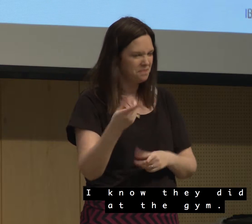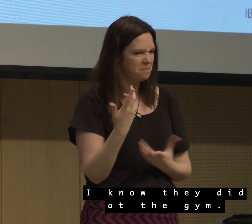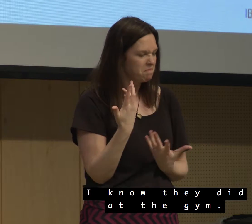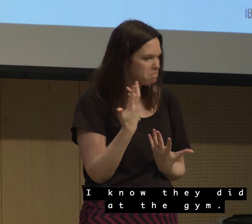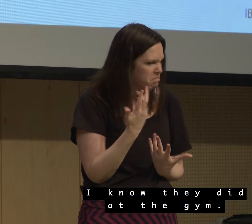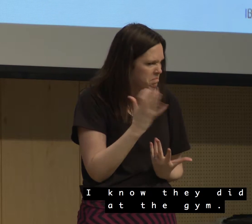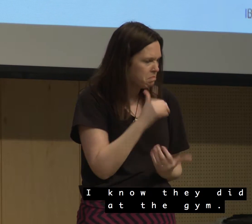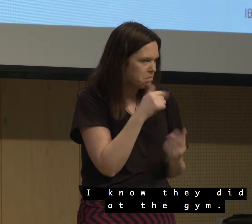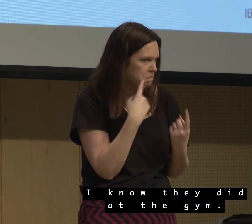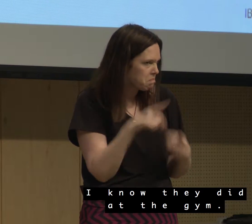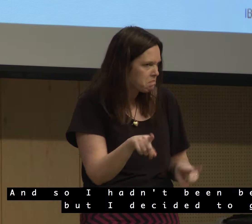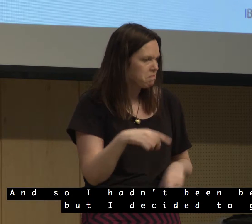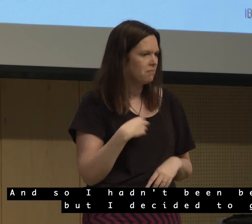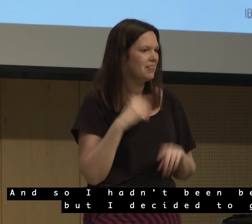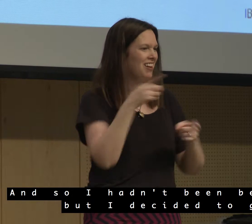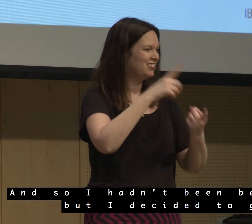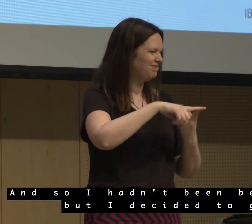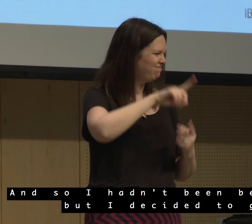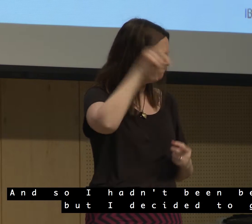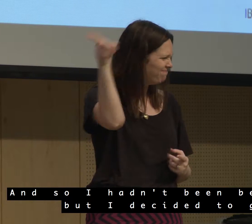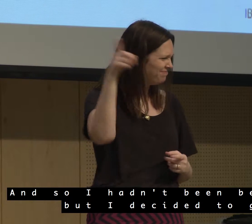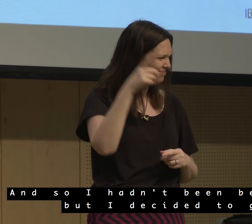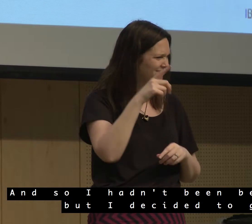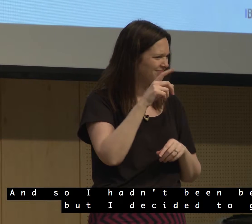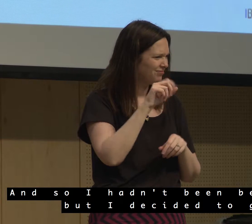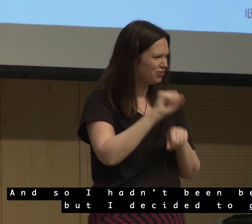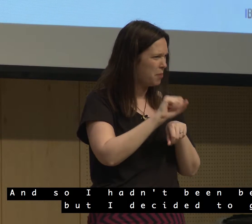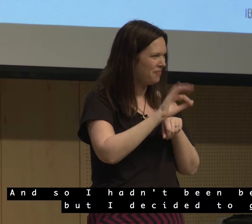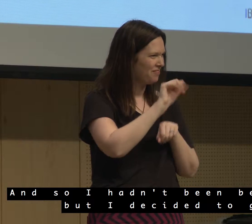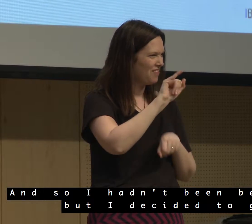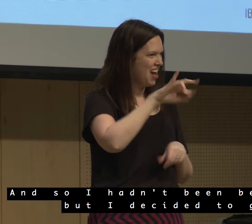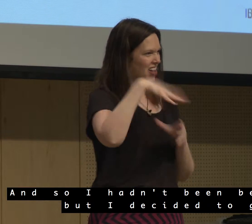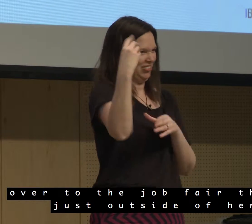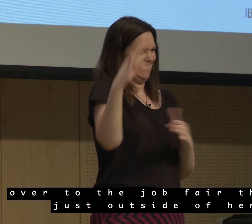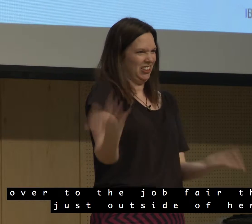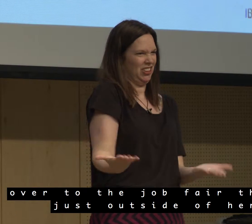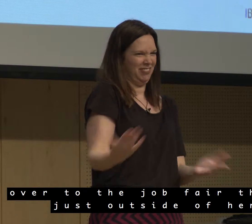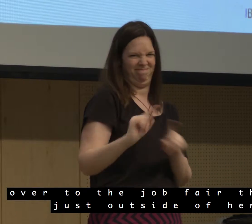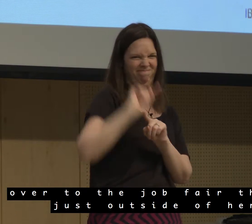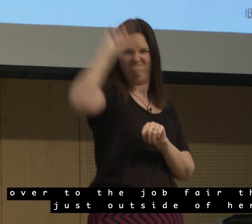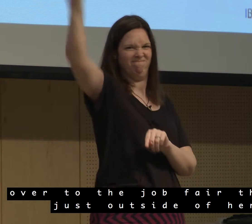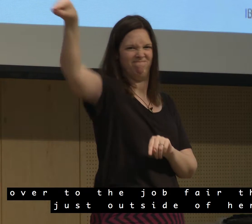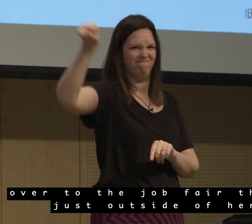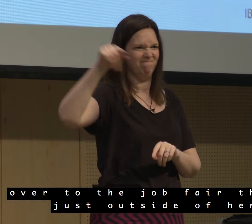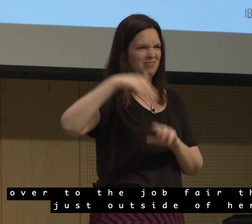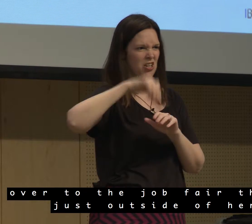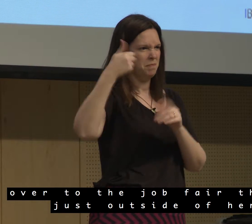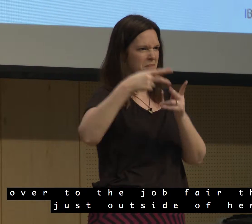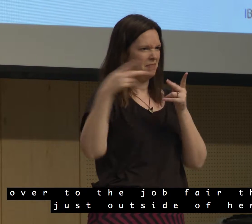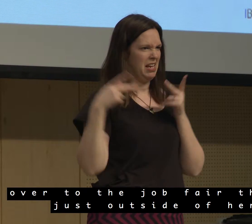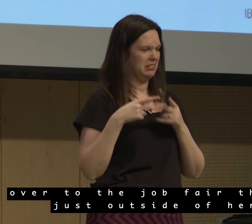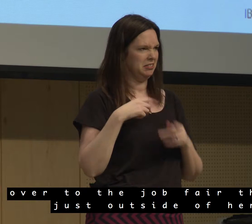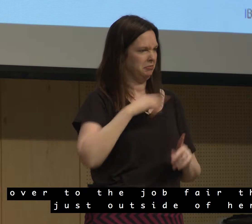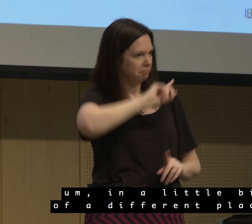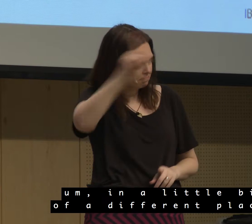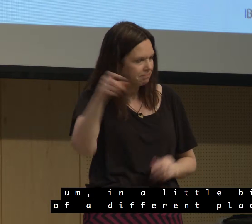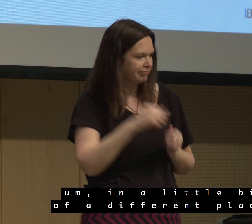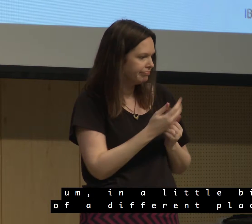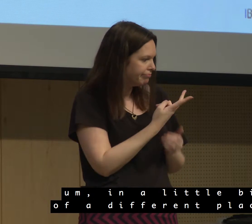did at the gym, and so I hadn't been before, but I decided to go over to the job fair that was just outside of here in a